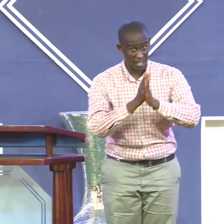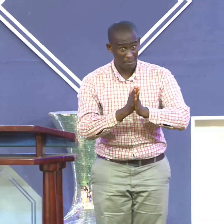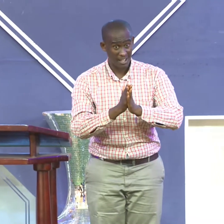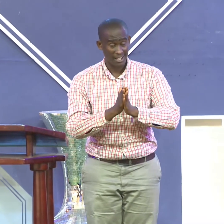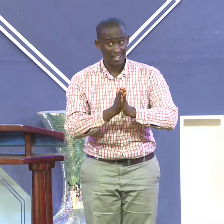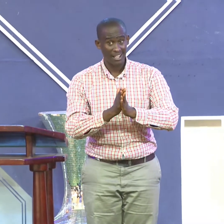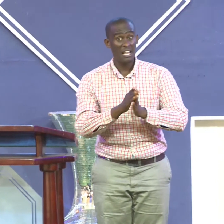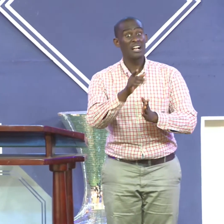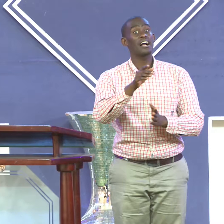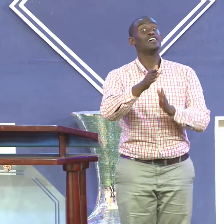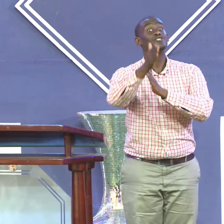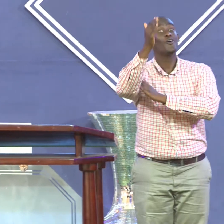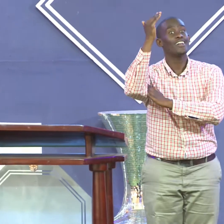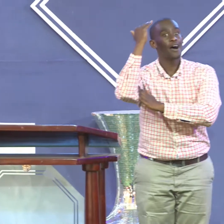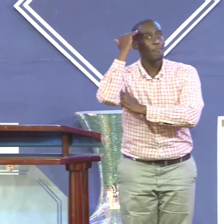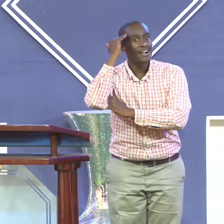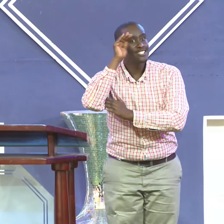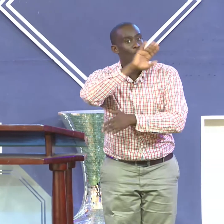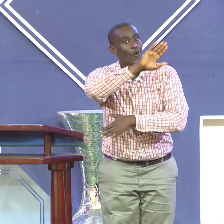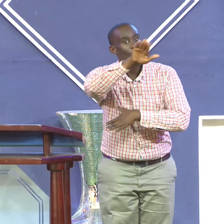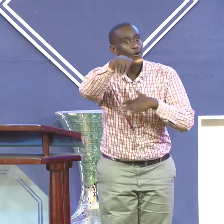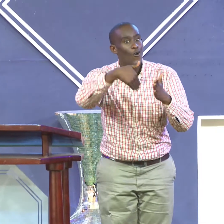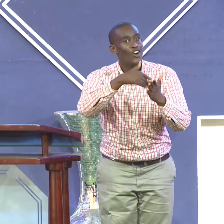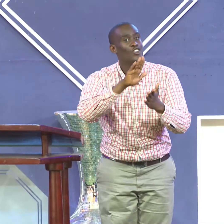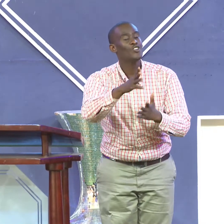God knows whatever you need.